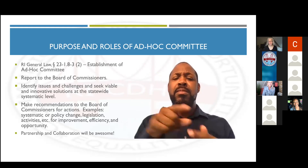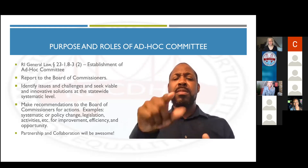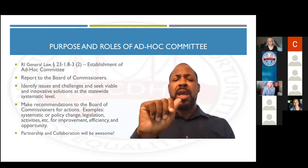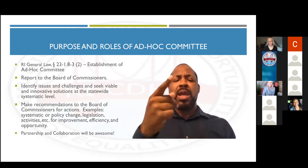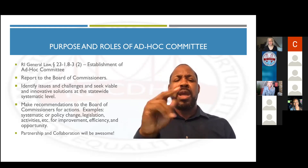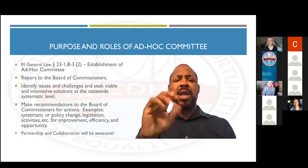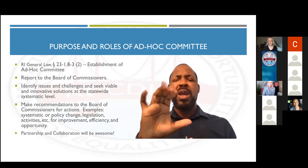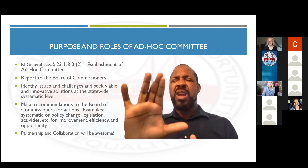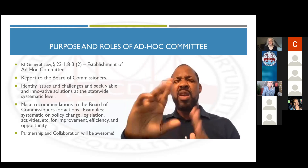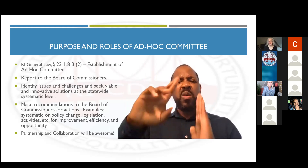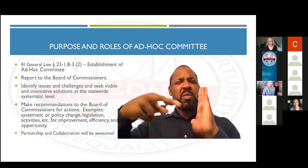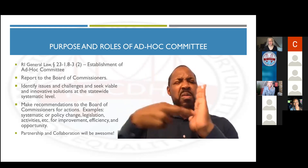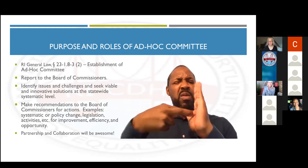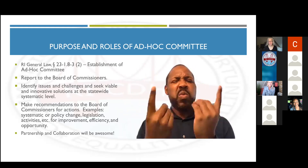23-1.8-3, establishment of ad hoc committees.